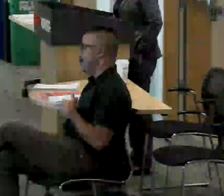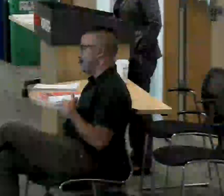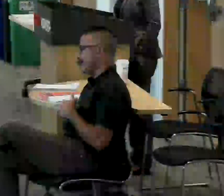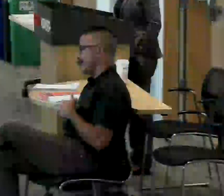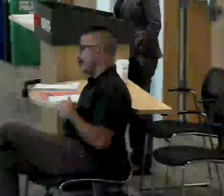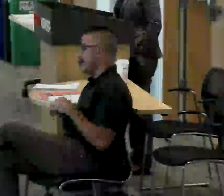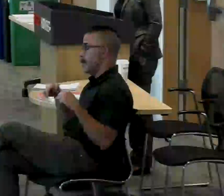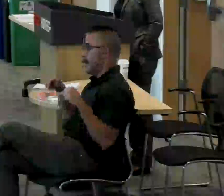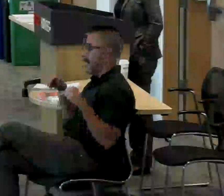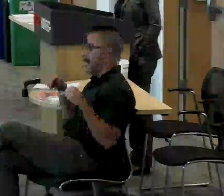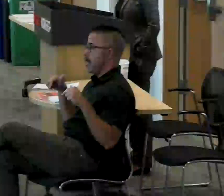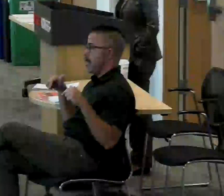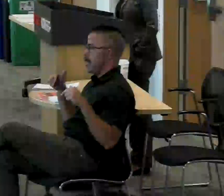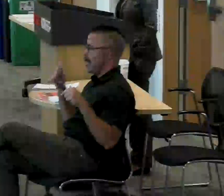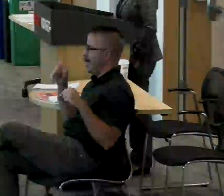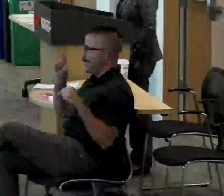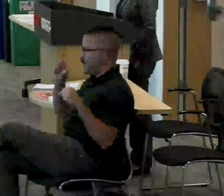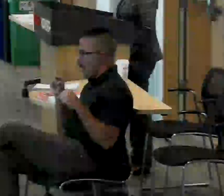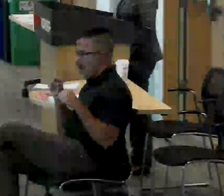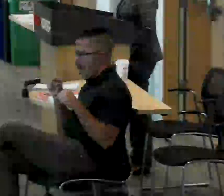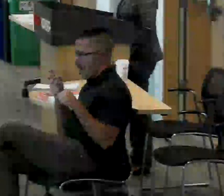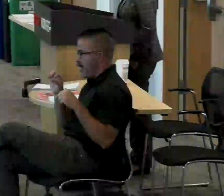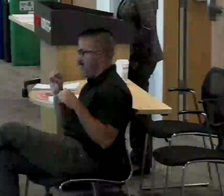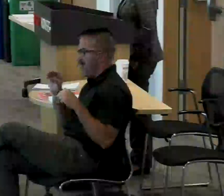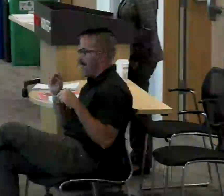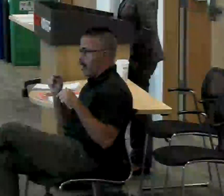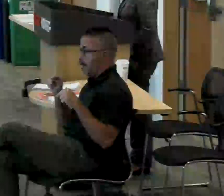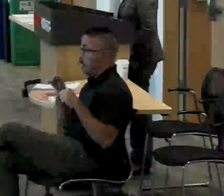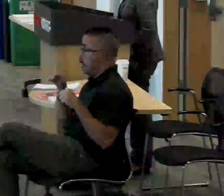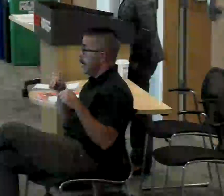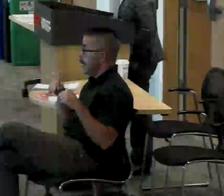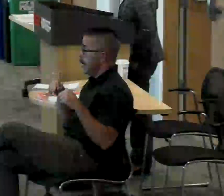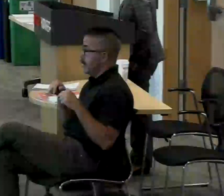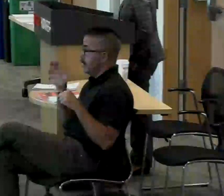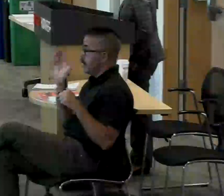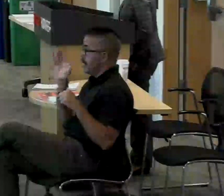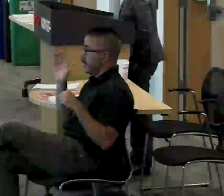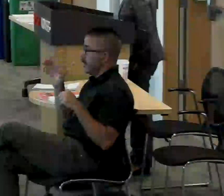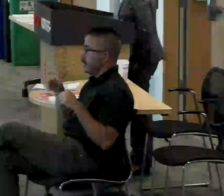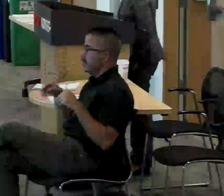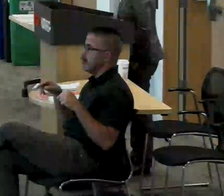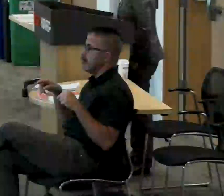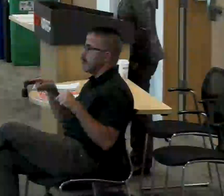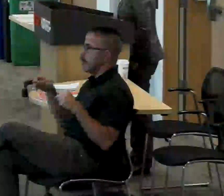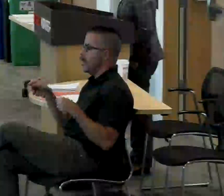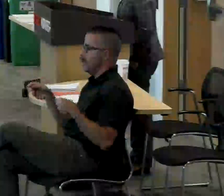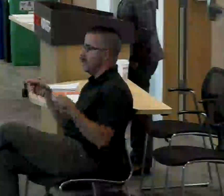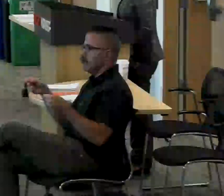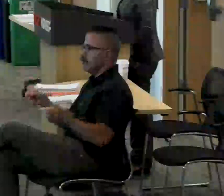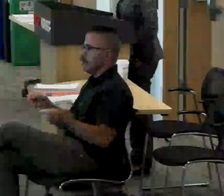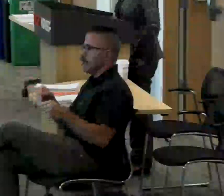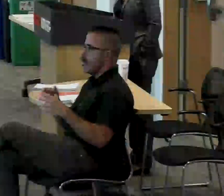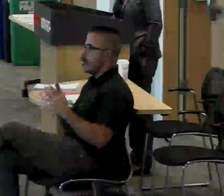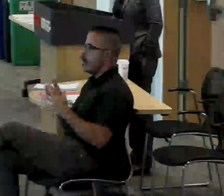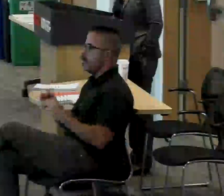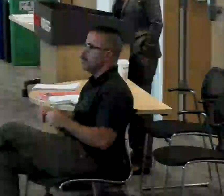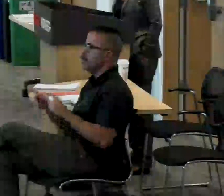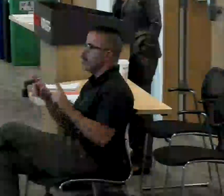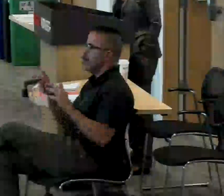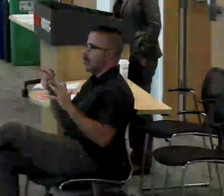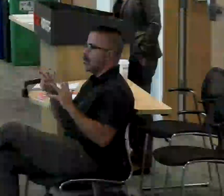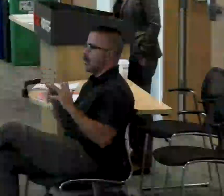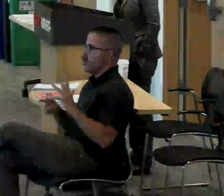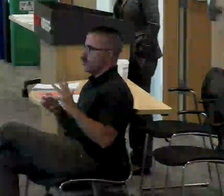fully accessible, and you can put it through your readers back at your office or back at your home. And all of the links I have in